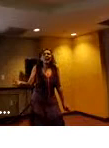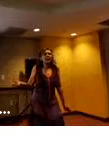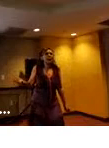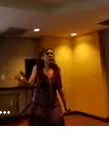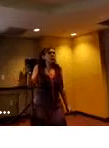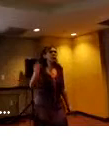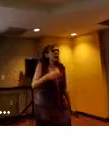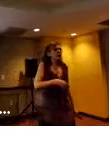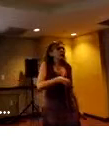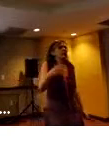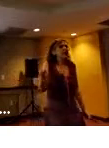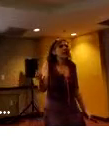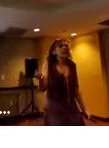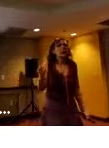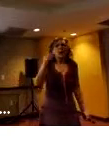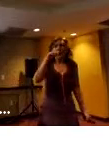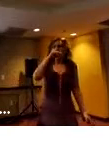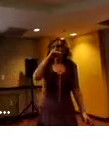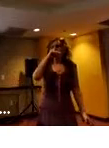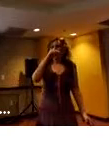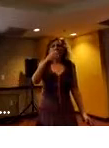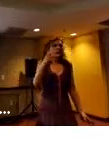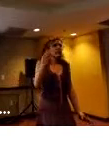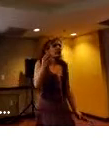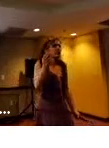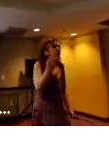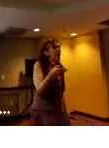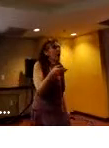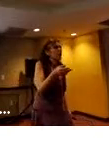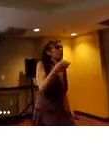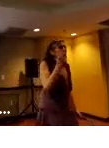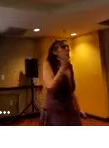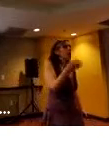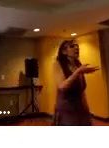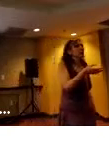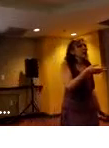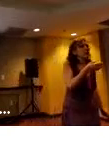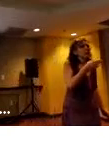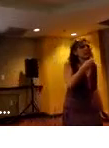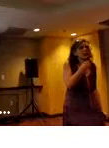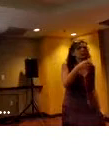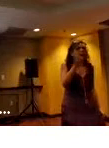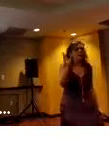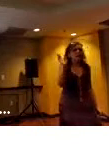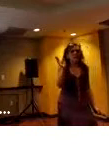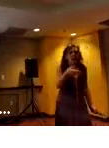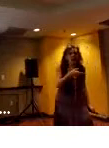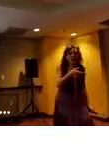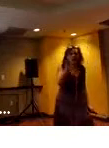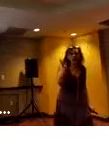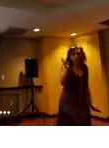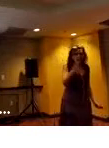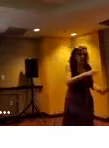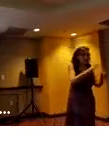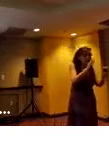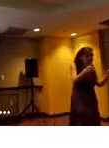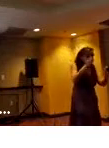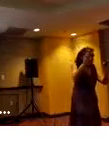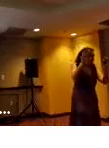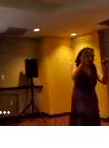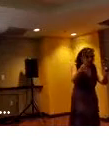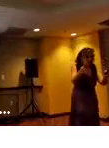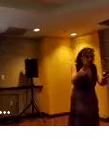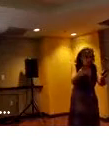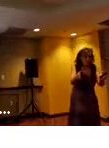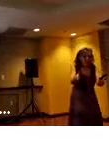at CSS, I don't know if anybody's seen CSS 5, there's a module that was presented. It's in a